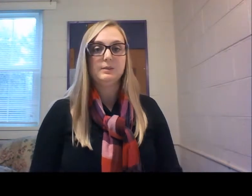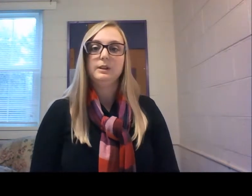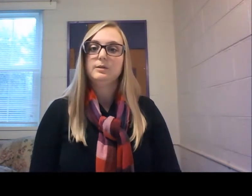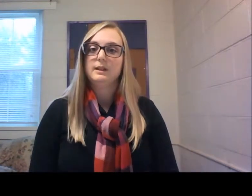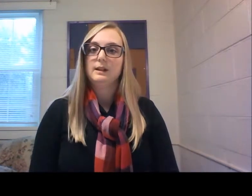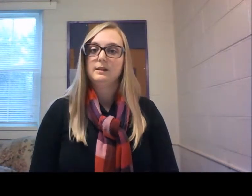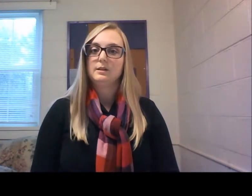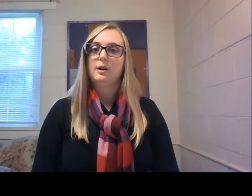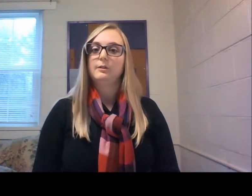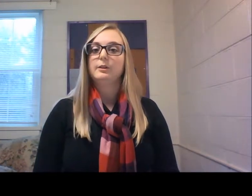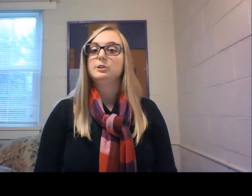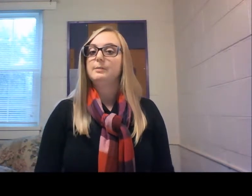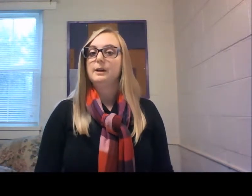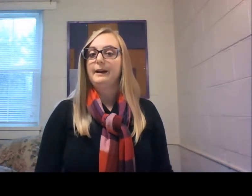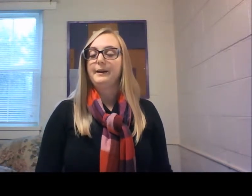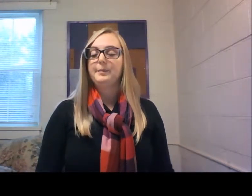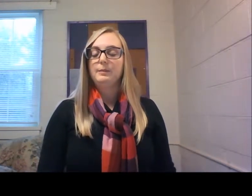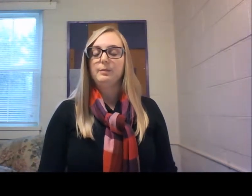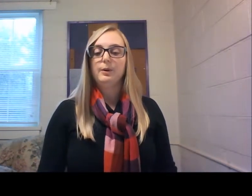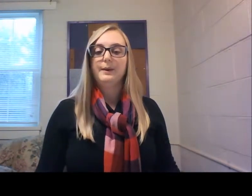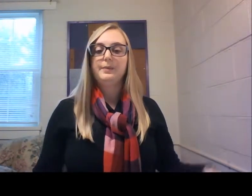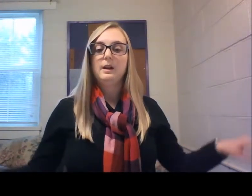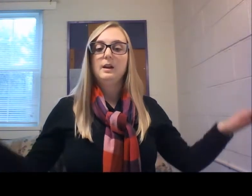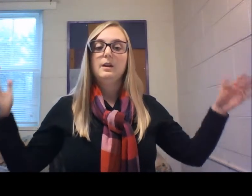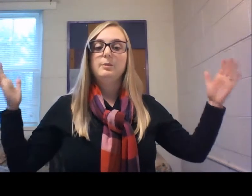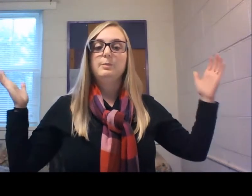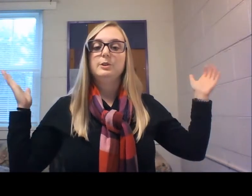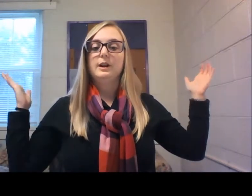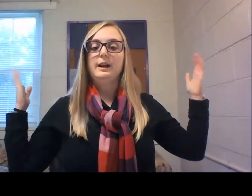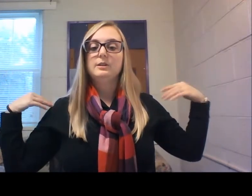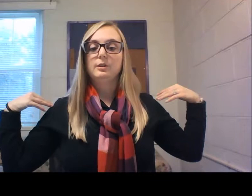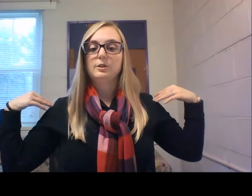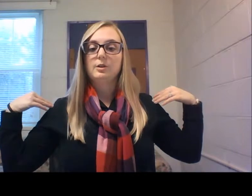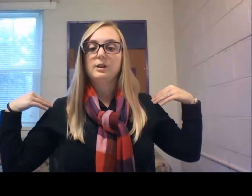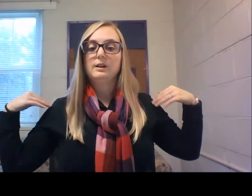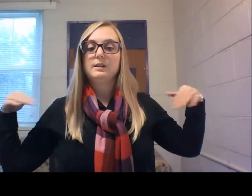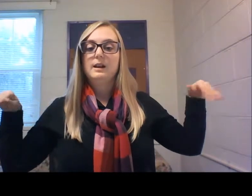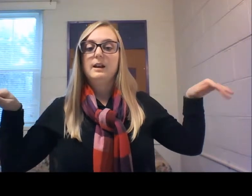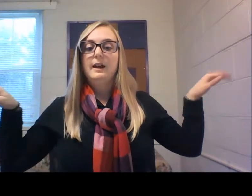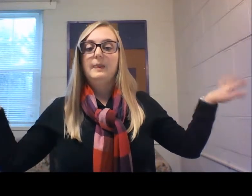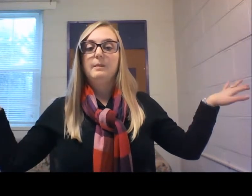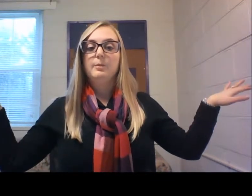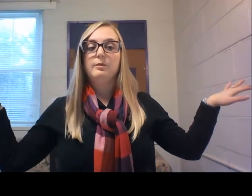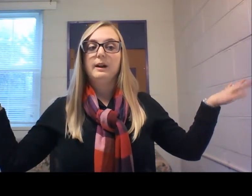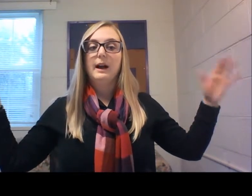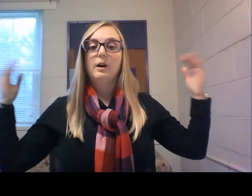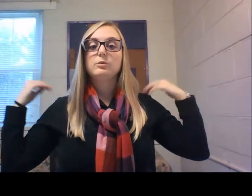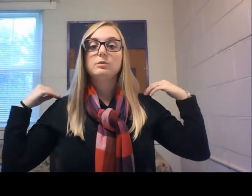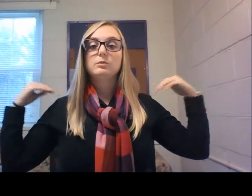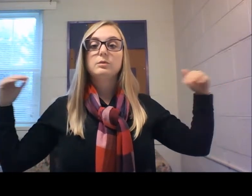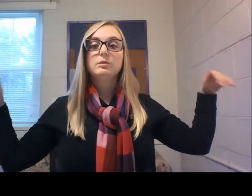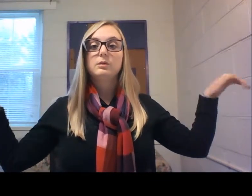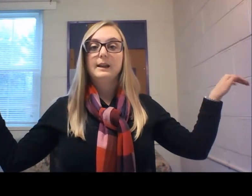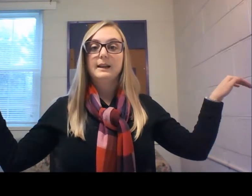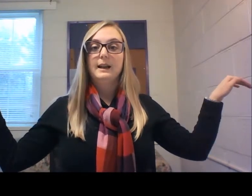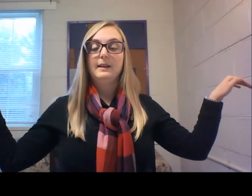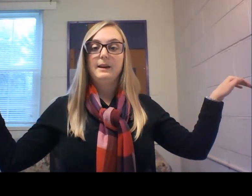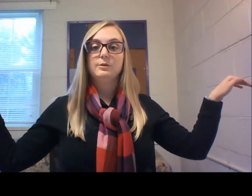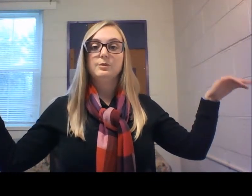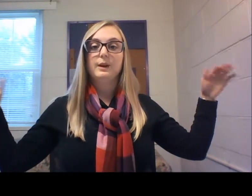we used it in the song The Virgin Mary Had a Baby Boy. But you put your hands on your shoulders and then move it out, indicating the angel's